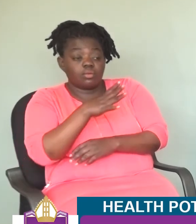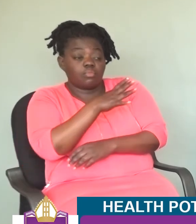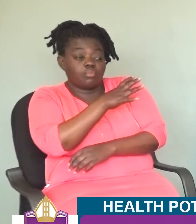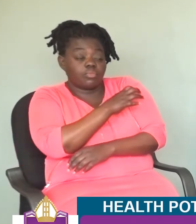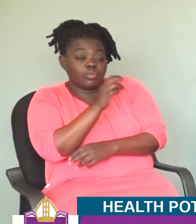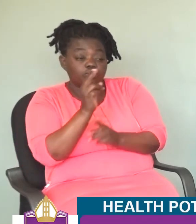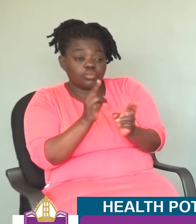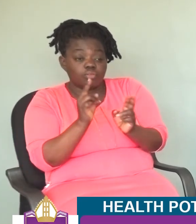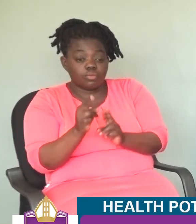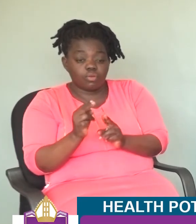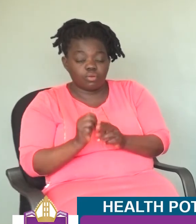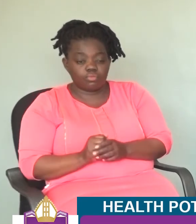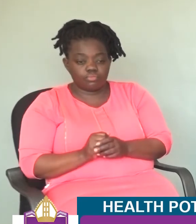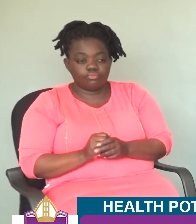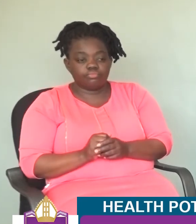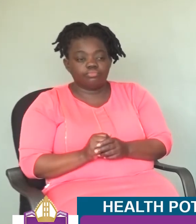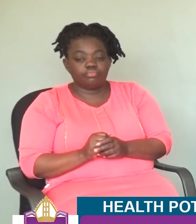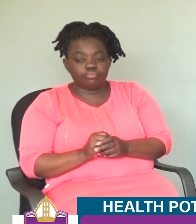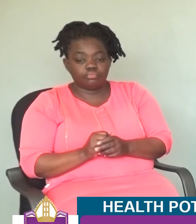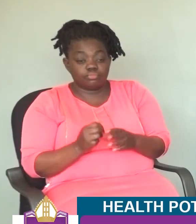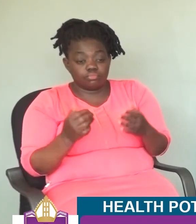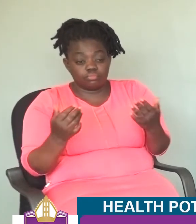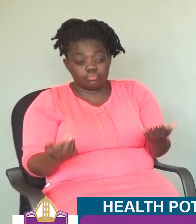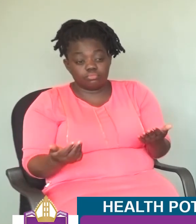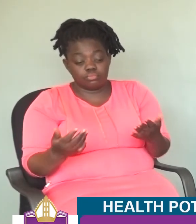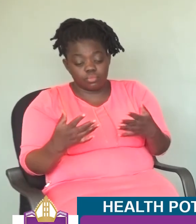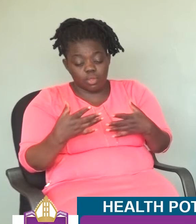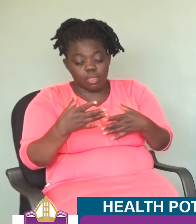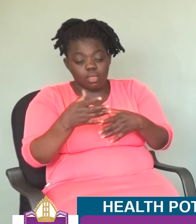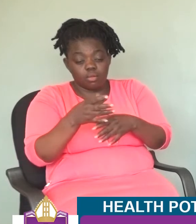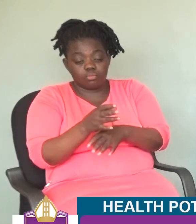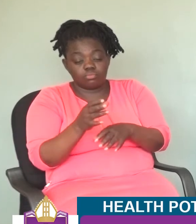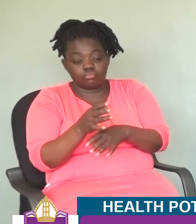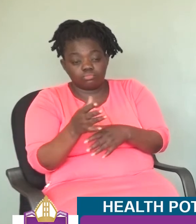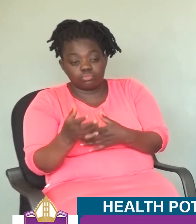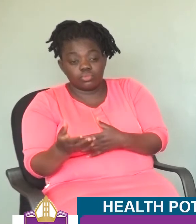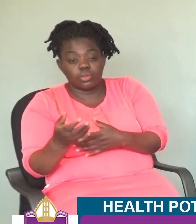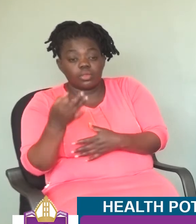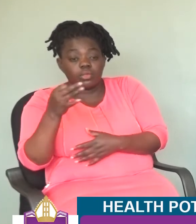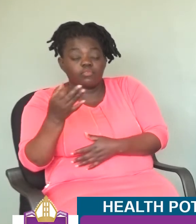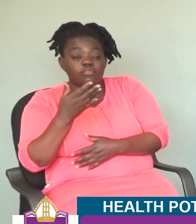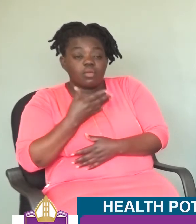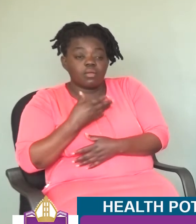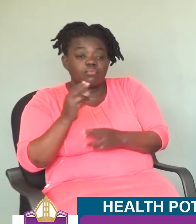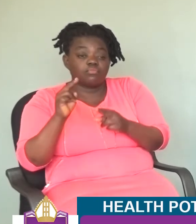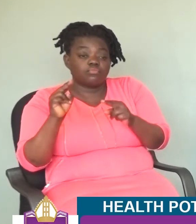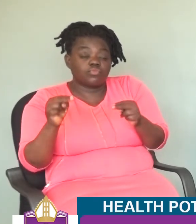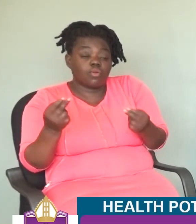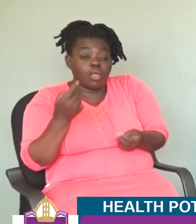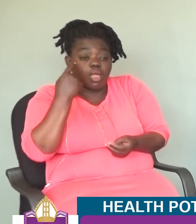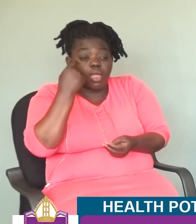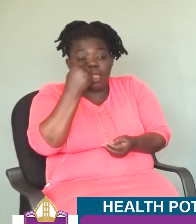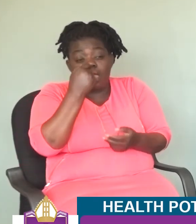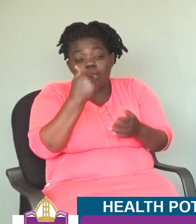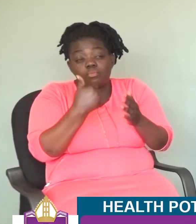actually normal, that no tissue is getting damaged. In terms of screening, ideally, if you do not have any eye disease